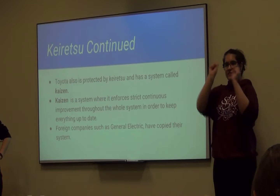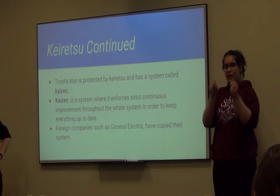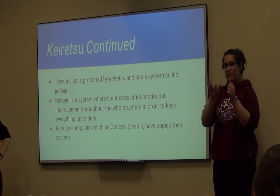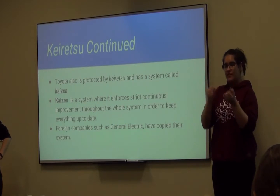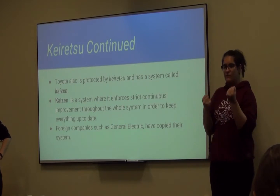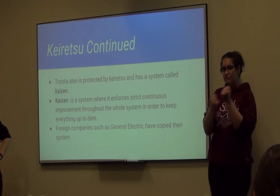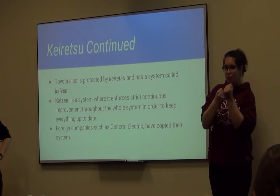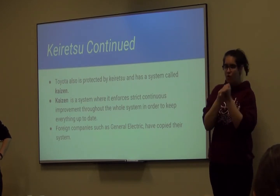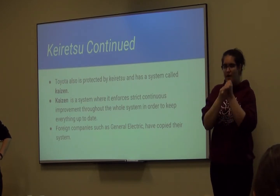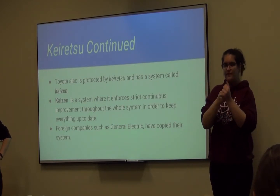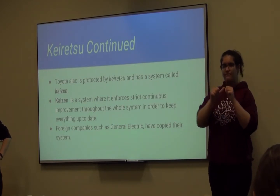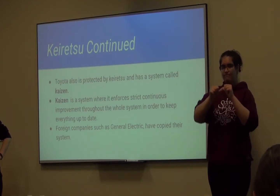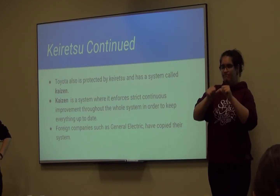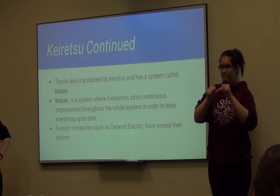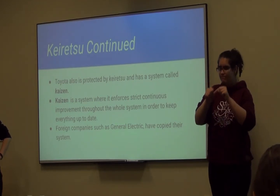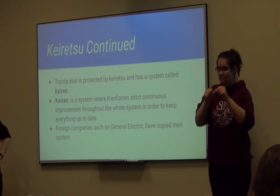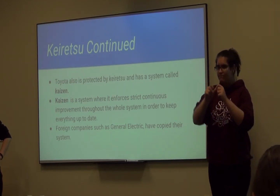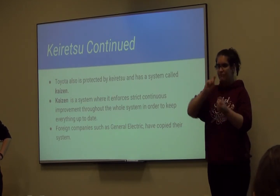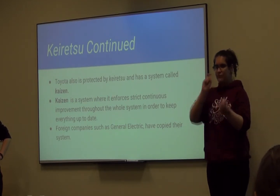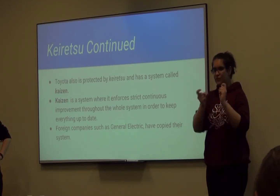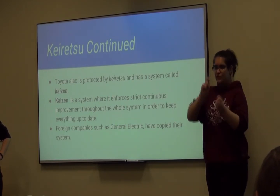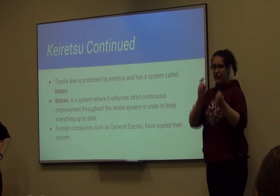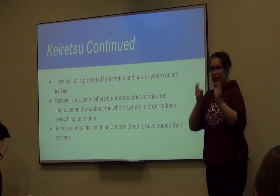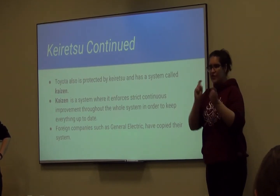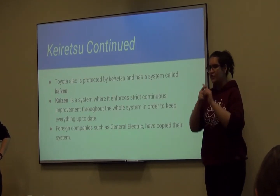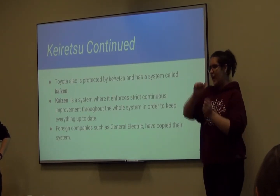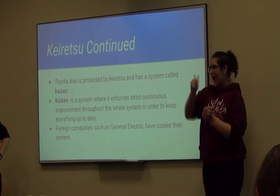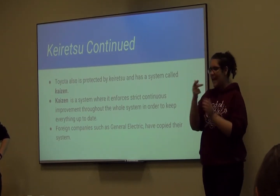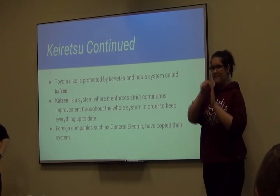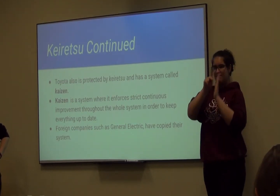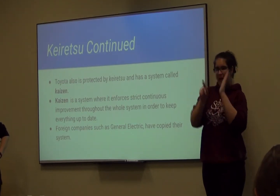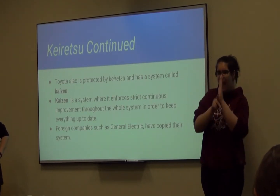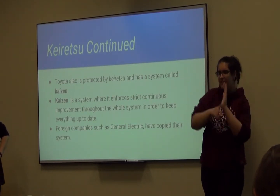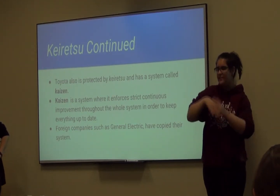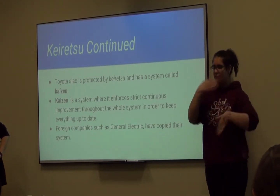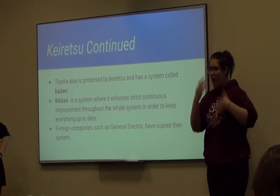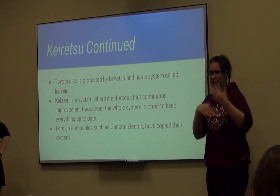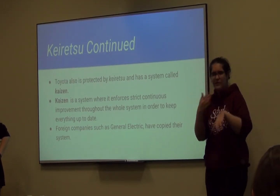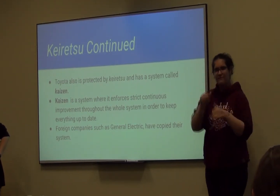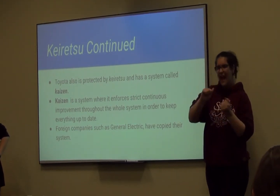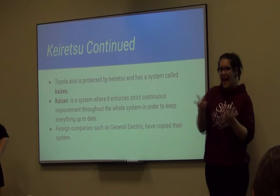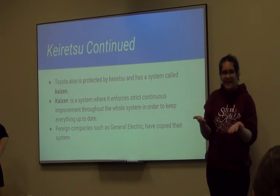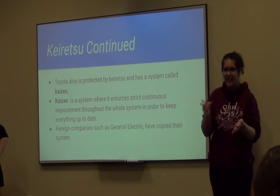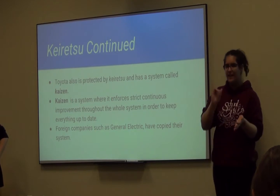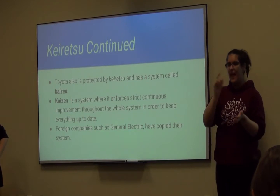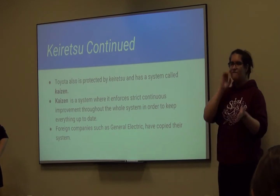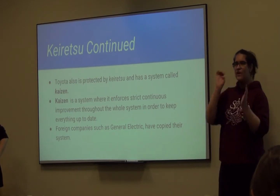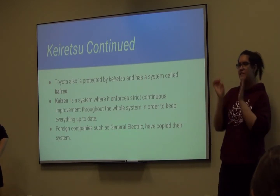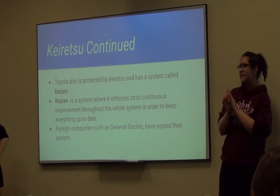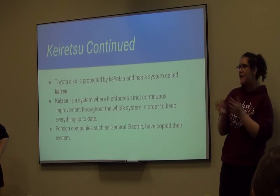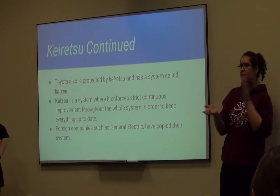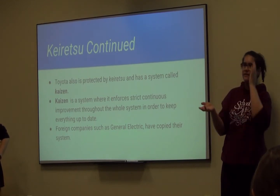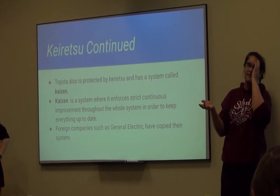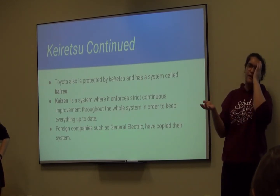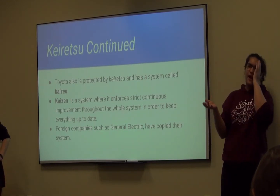Kaizen is a system that enforces strict continuous improvements, both positively and negatively. For